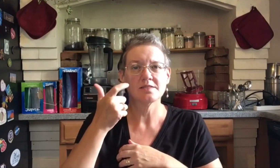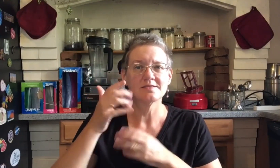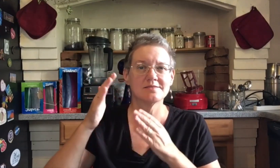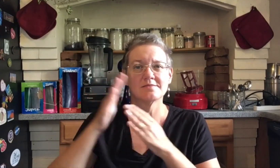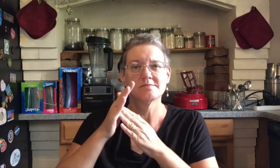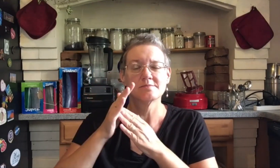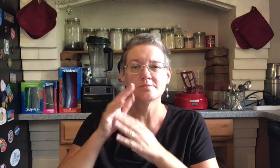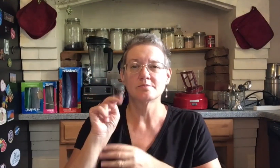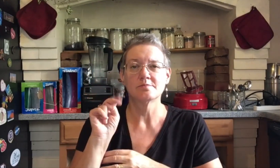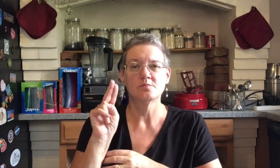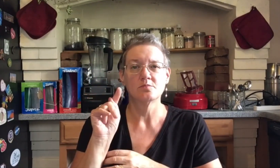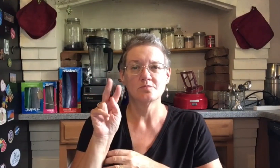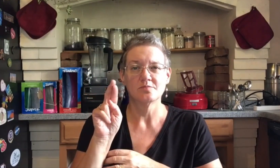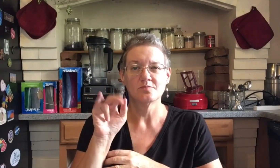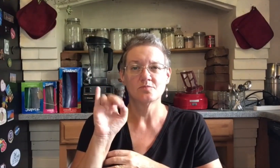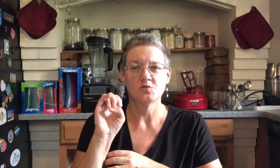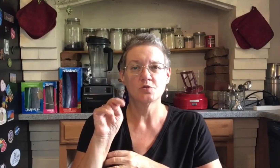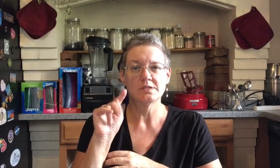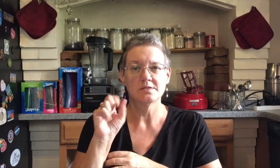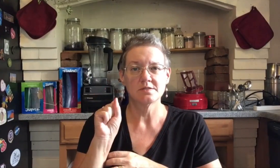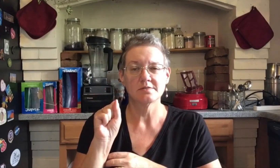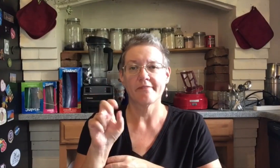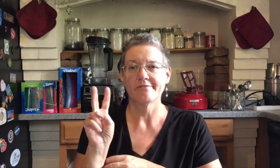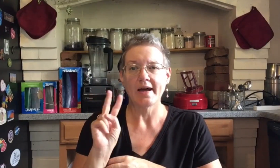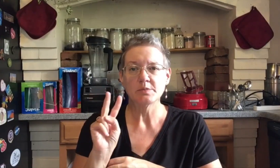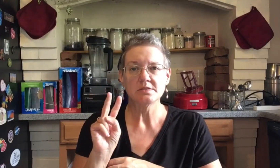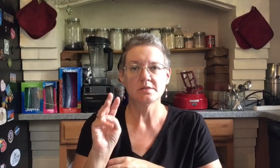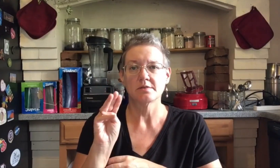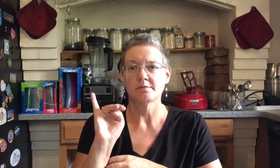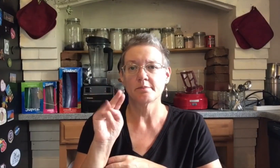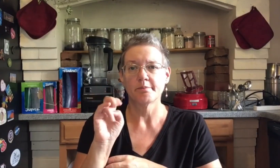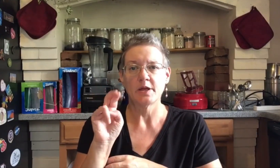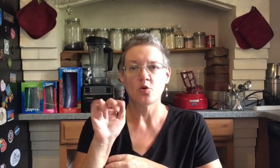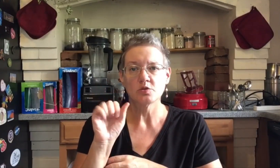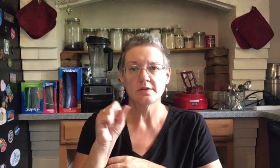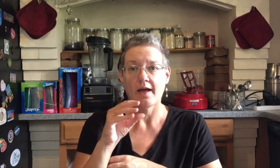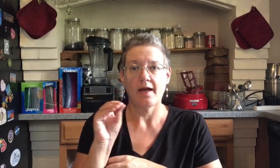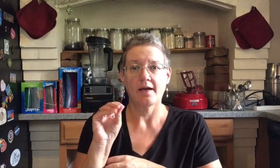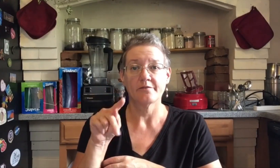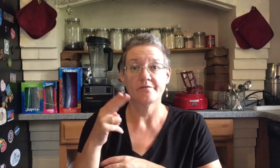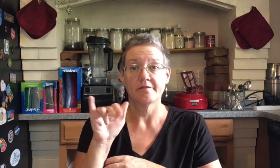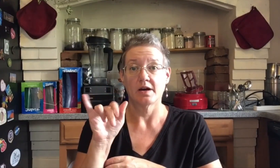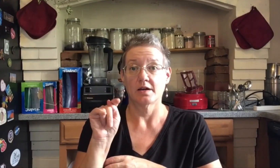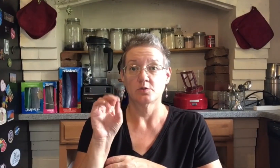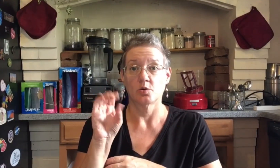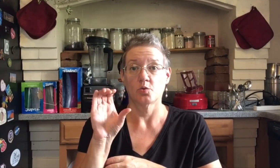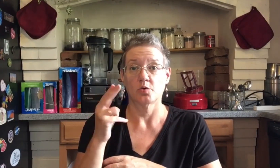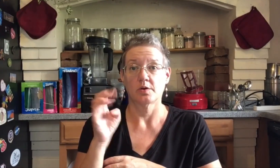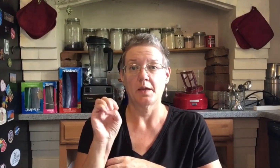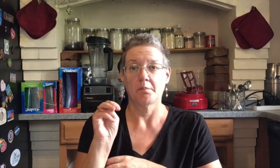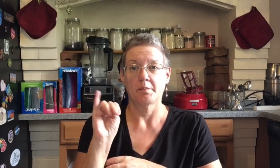Why? Because these have the most nutrients, vitamins, minerals,